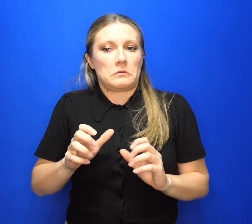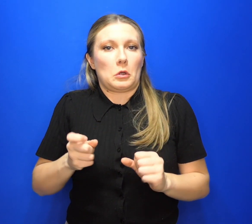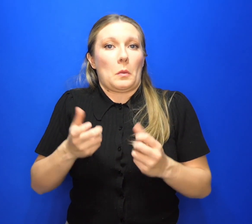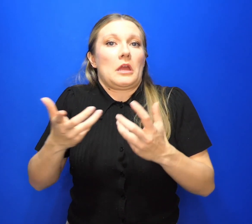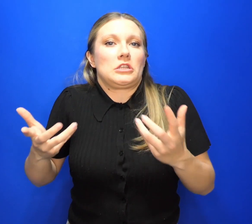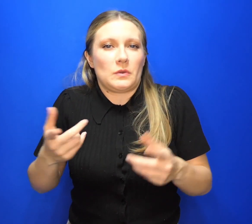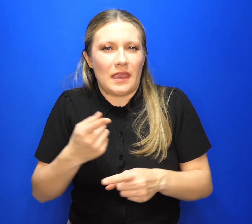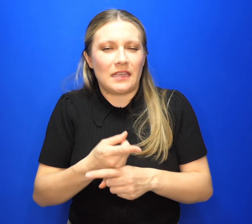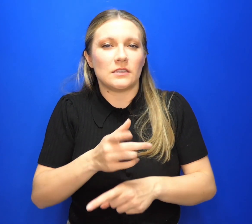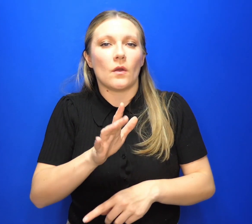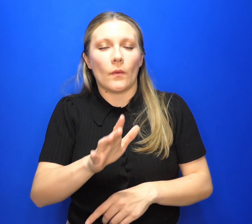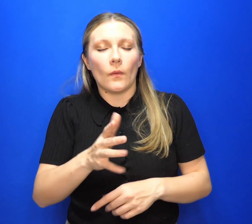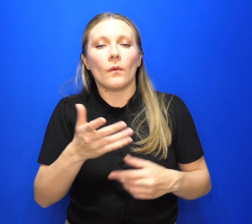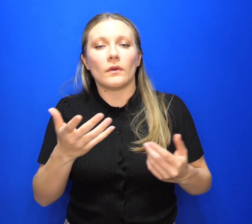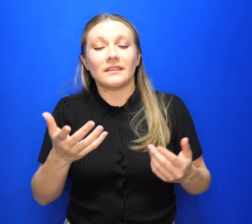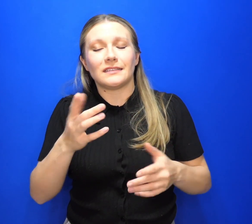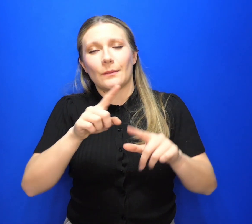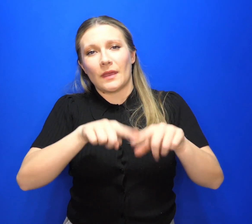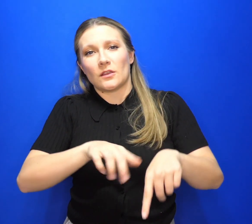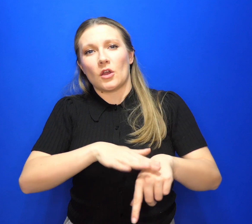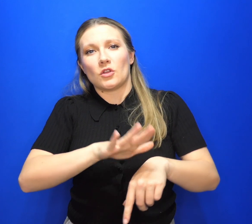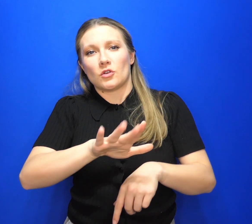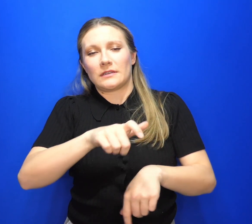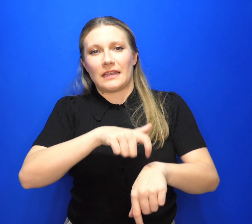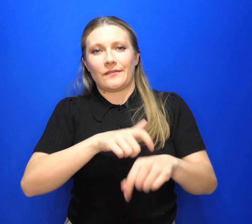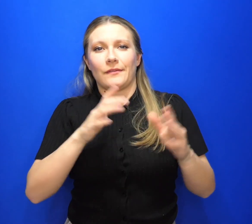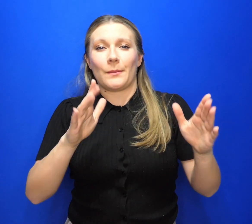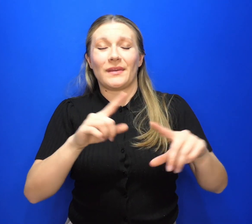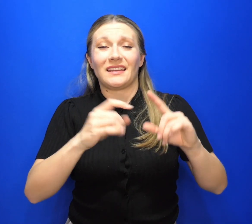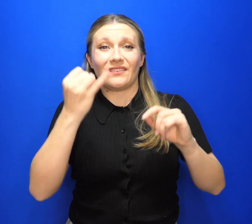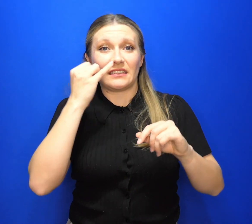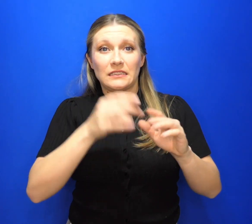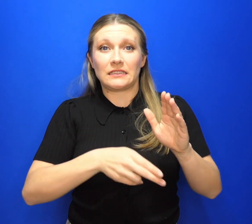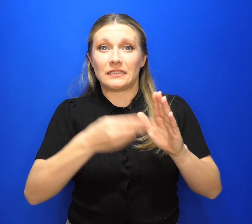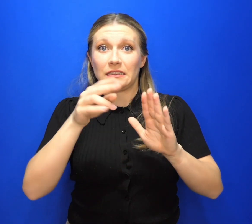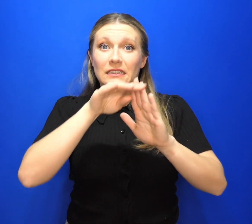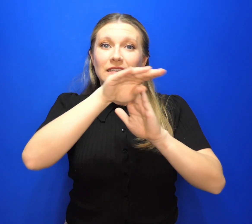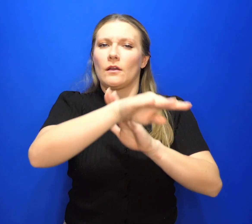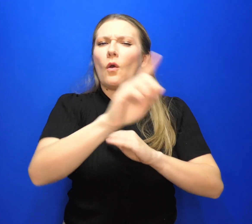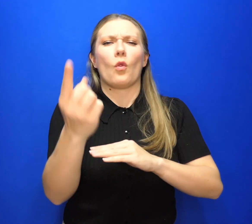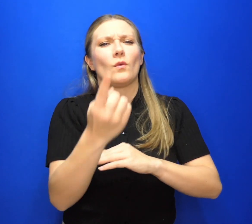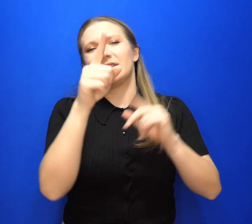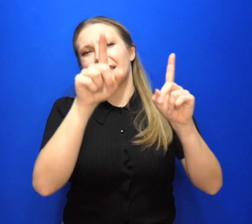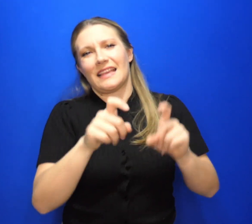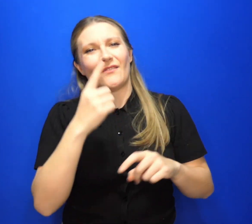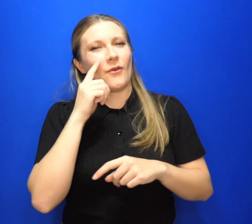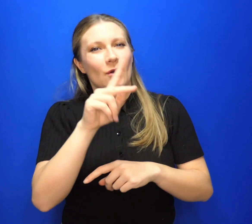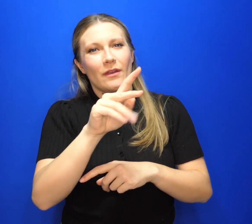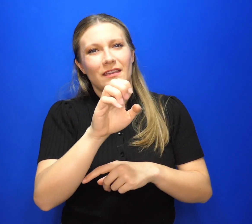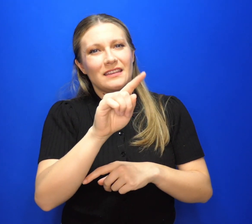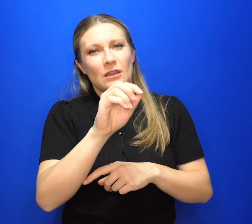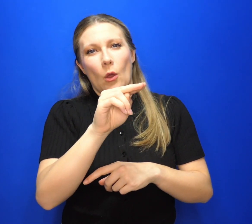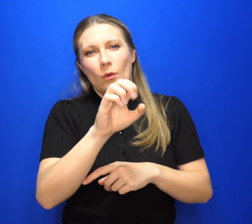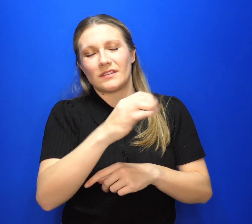of what point of diabetes diagnosis you're in, if it's a sustained high, test for ketones. Right. Yeah. Good first